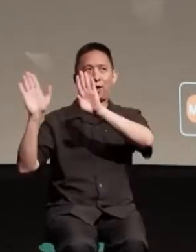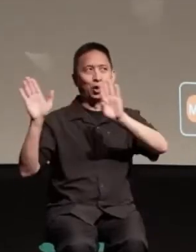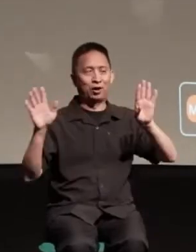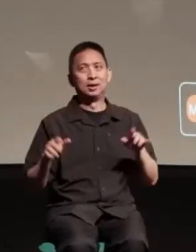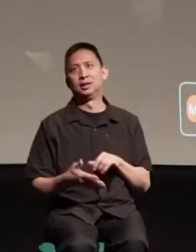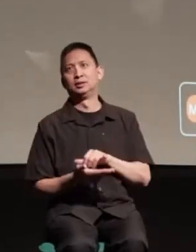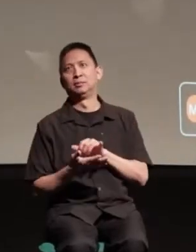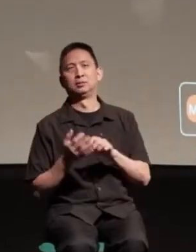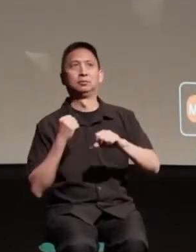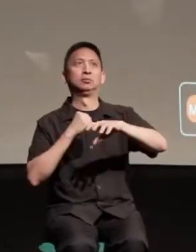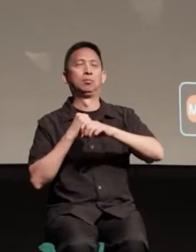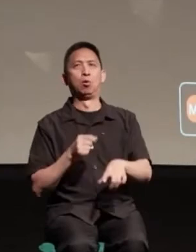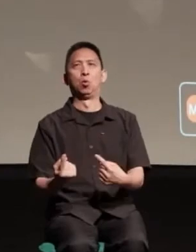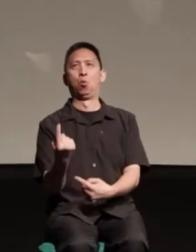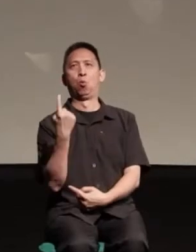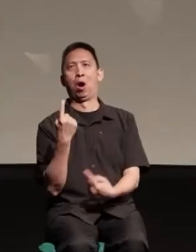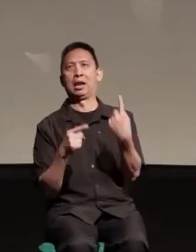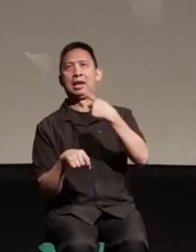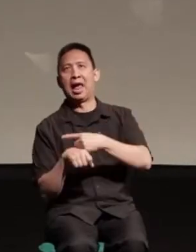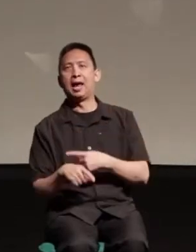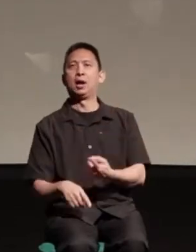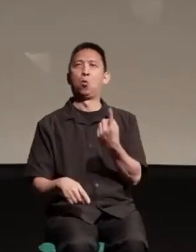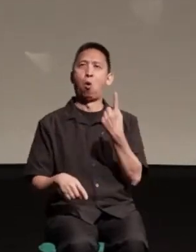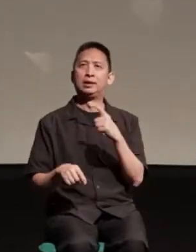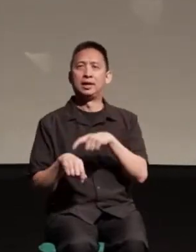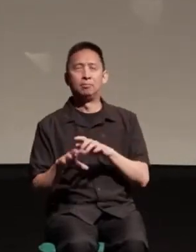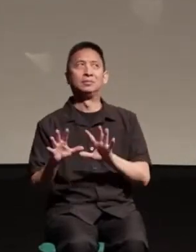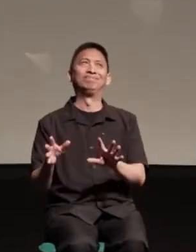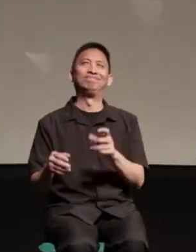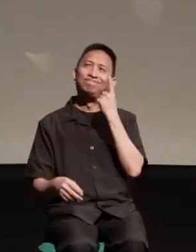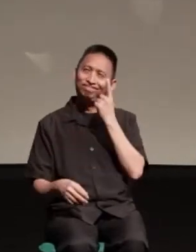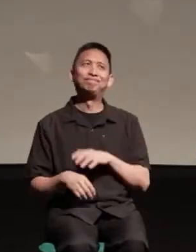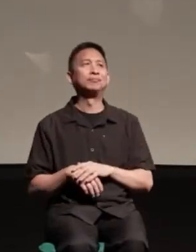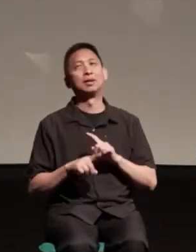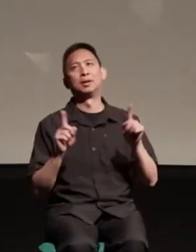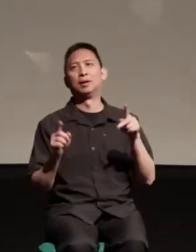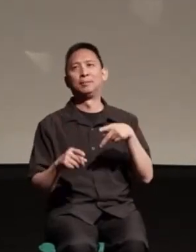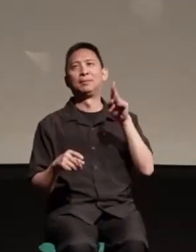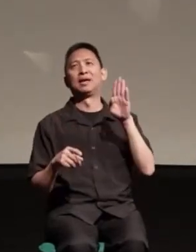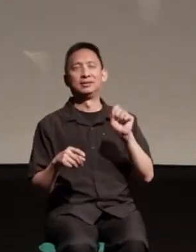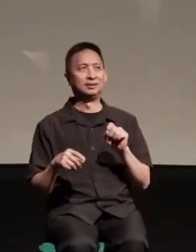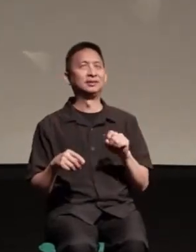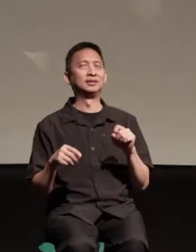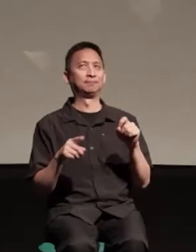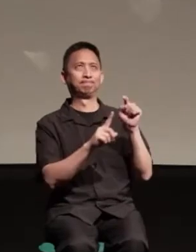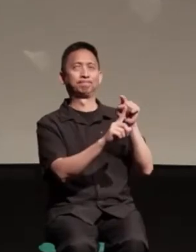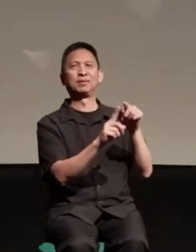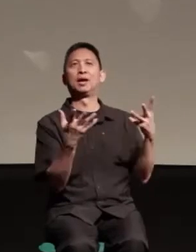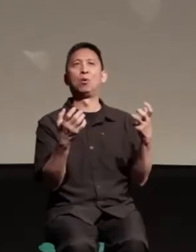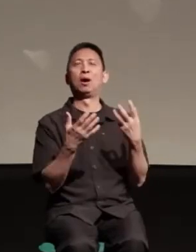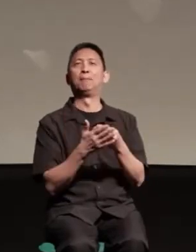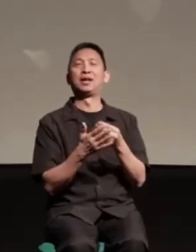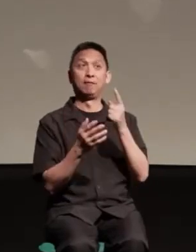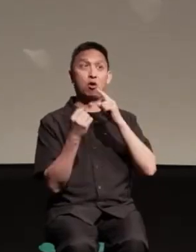to promote our documentaries. And also PBS money for promotion has